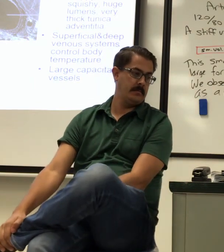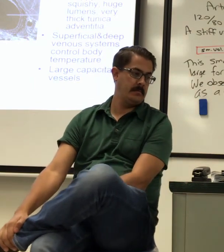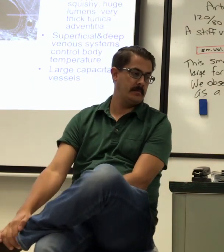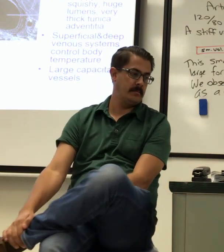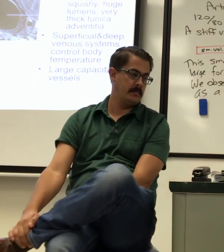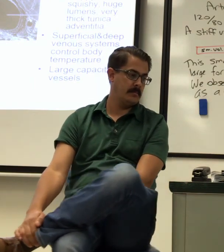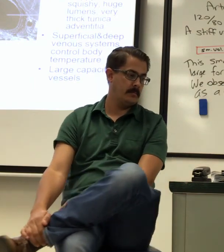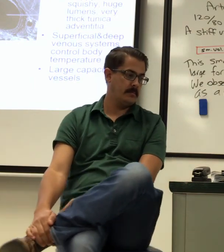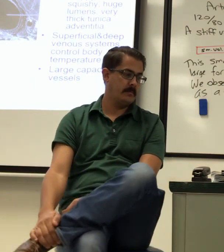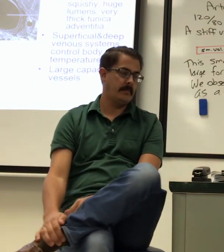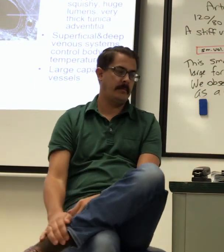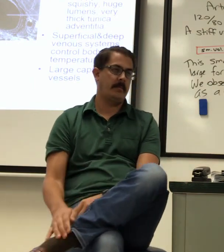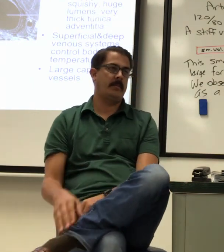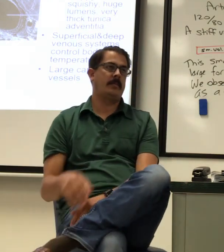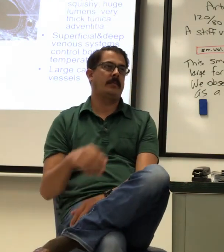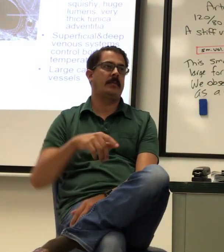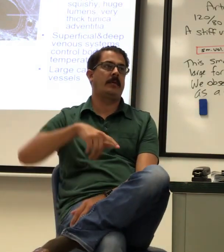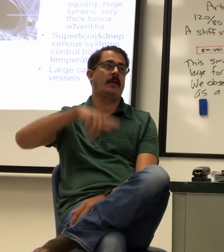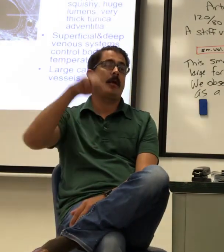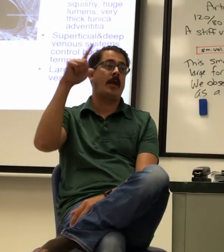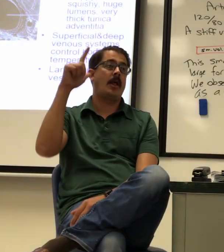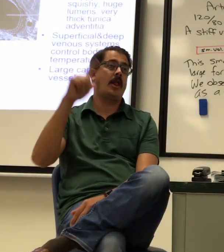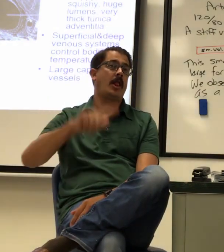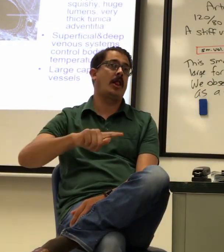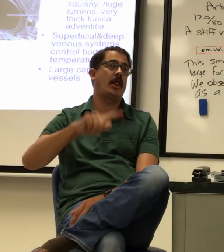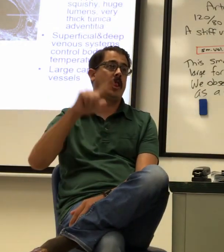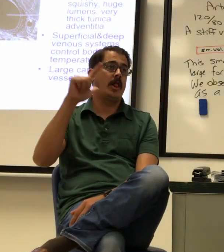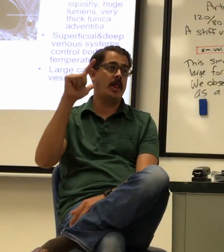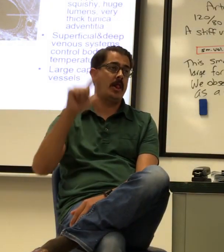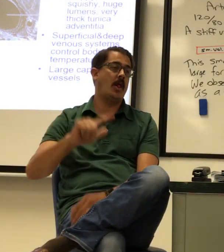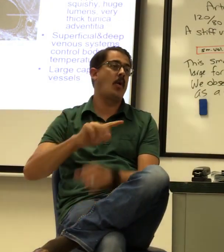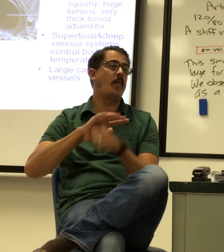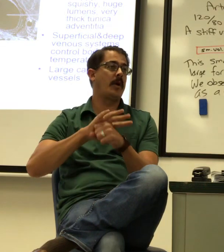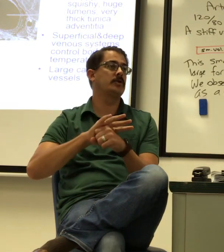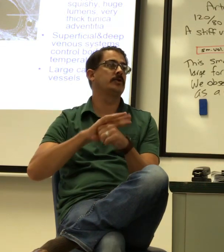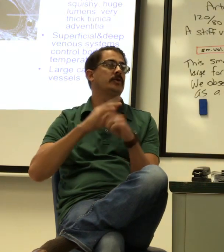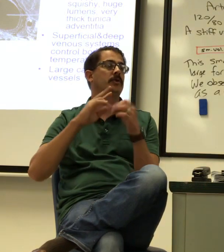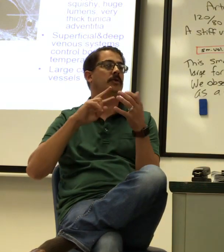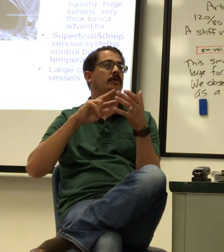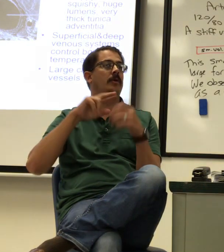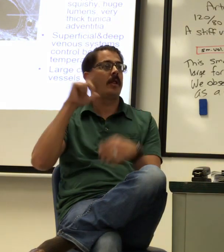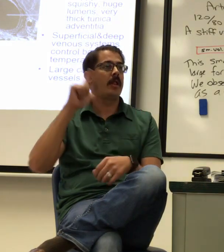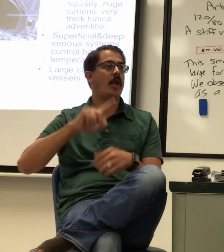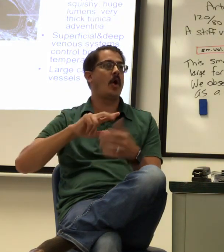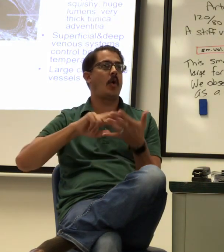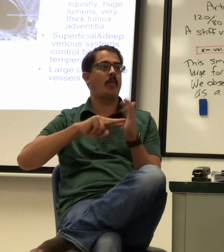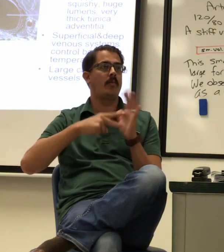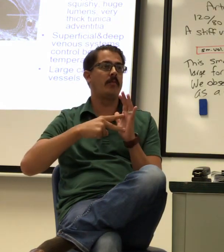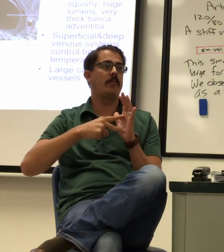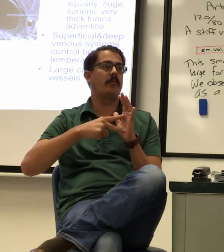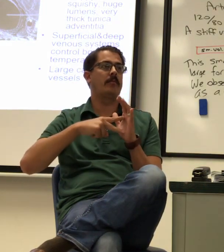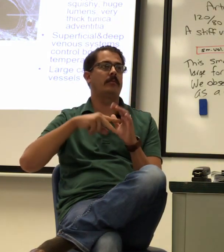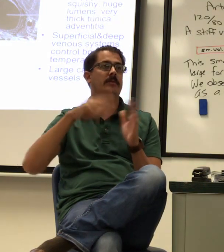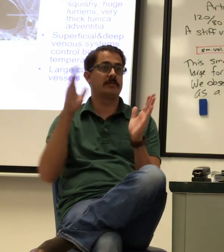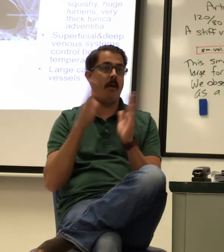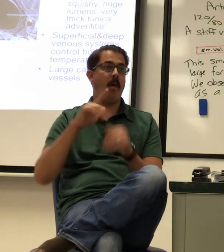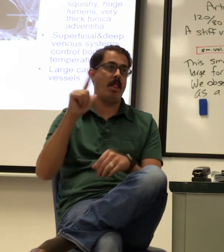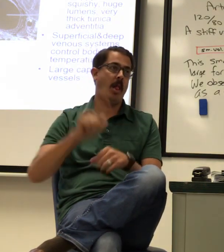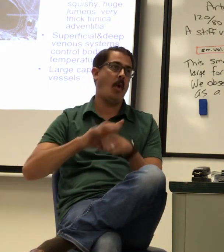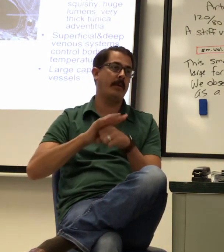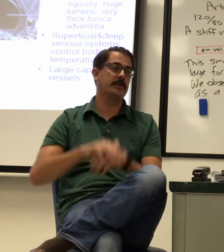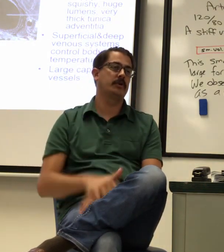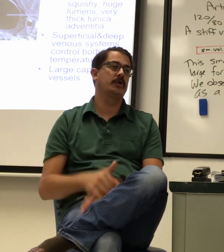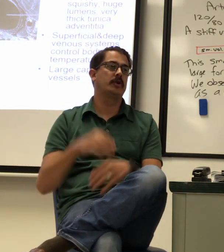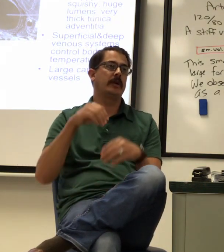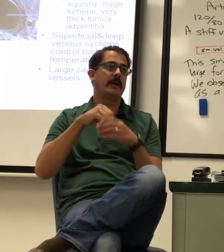Low pressure in the smallest letters to symbolize a small, low pressure, I